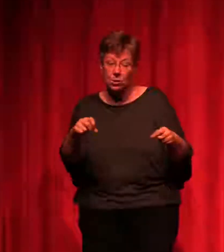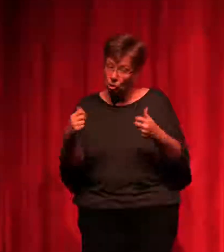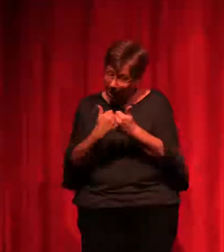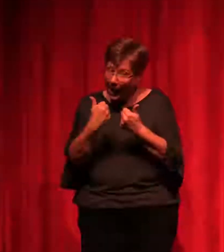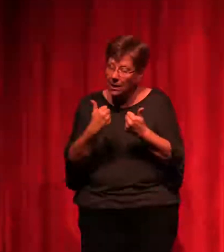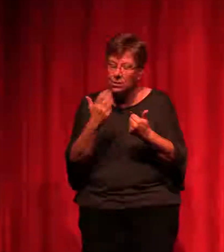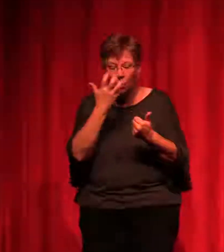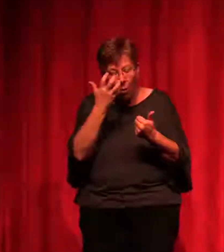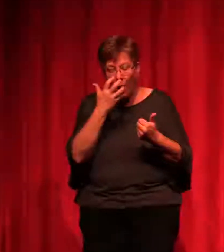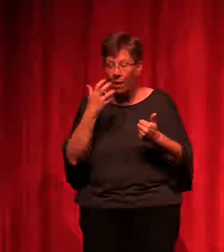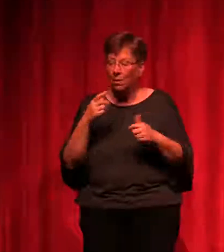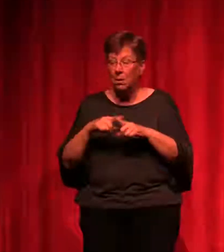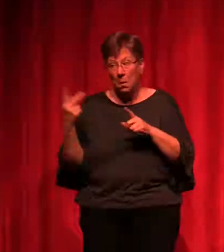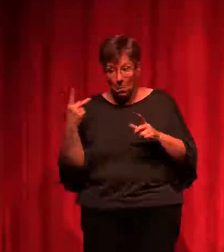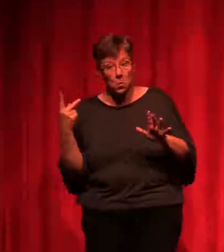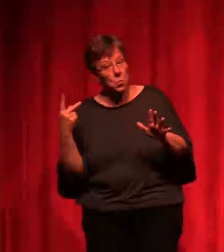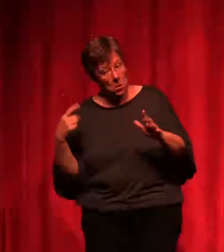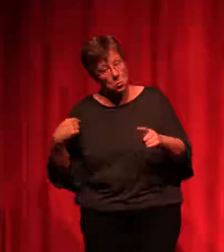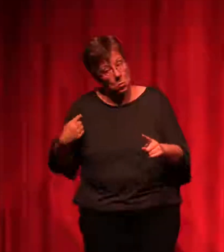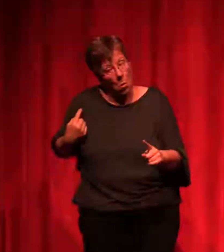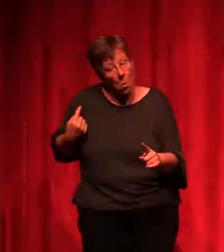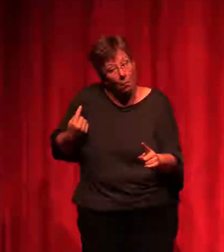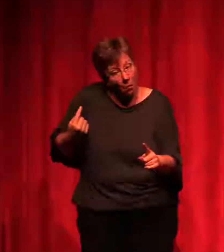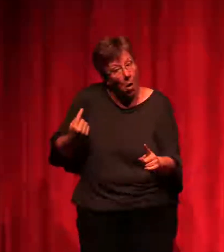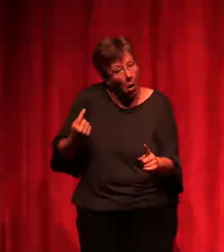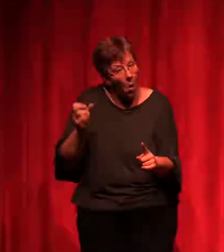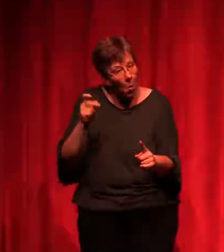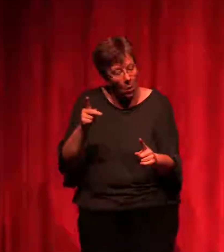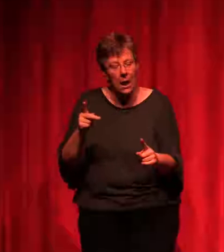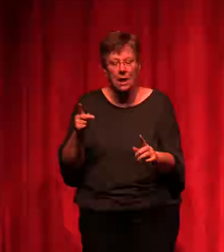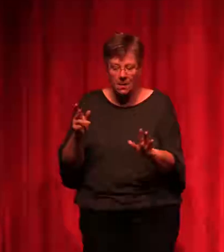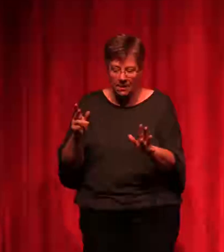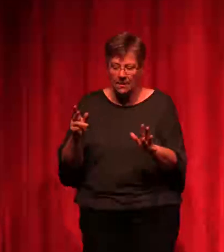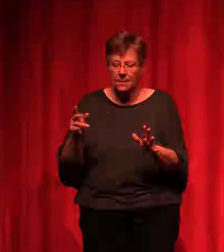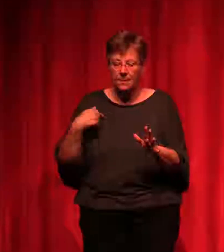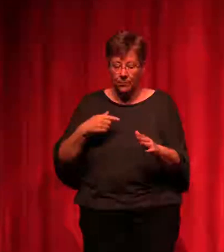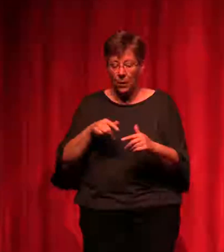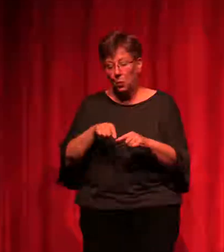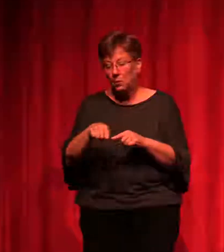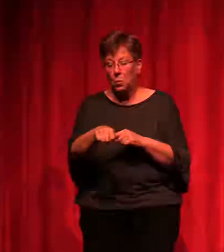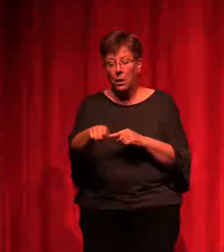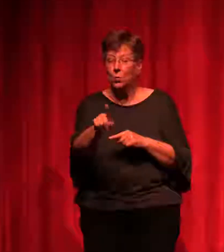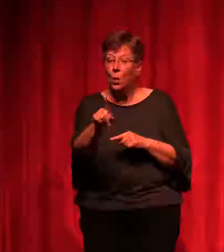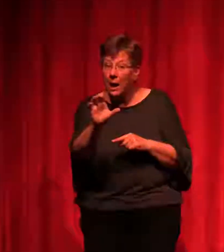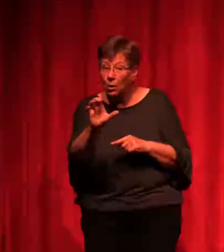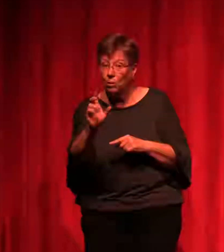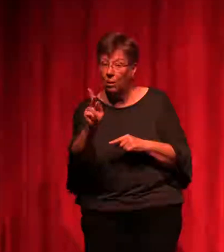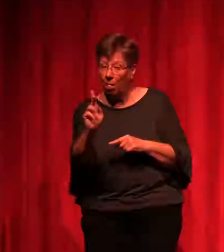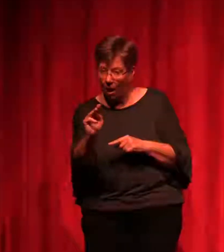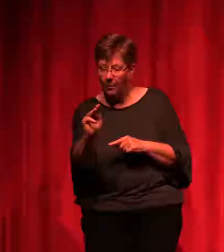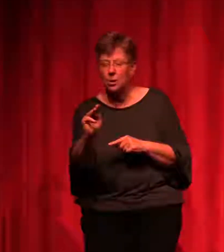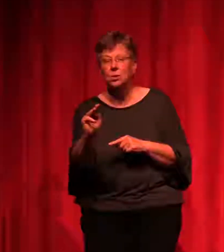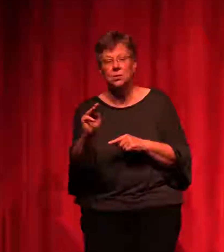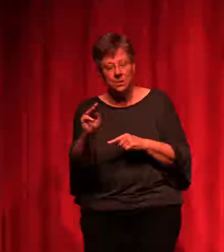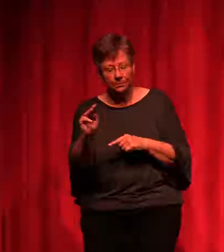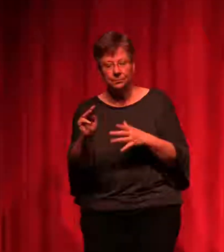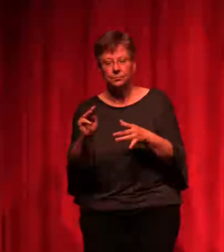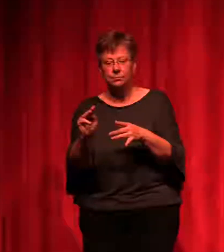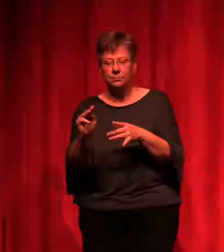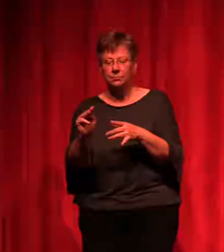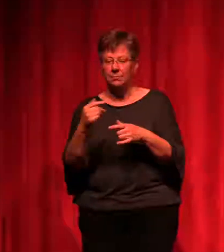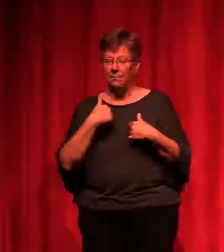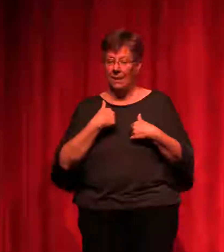ride, but we were managing it, and we made it 100 kilometers, and I'm about 200 yards